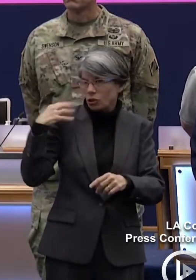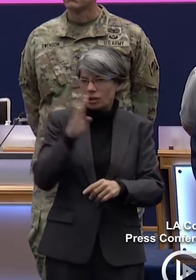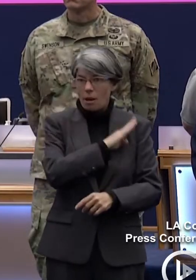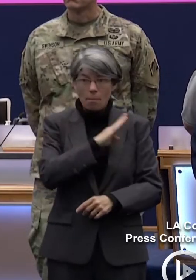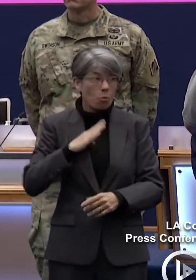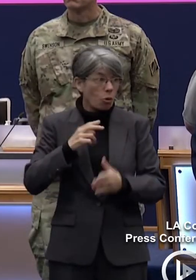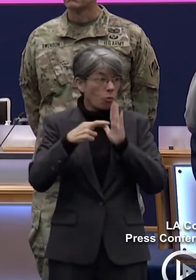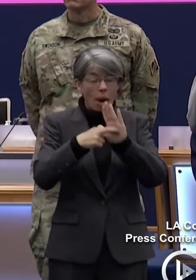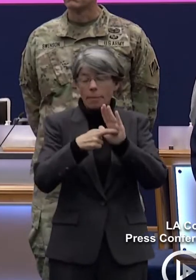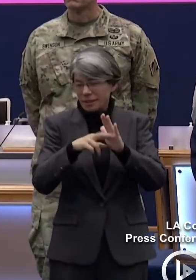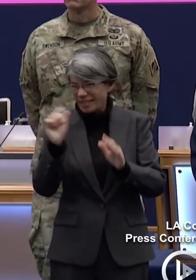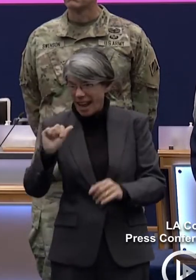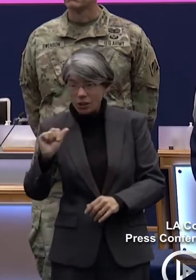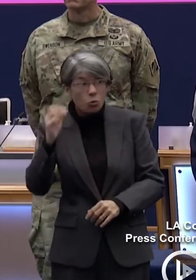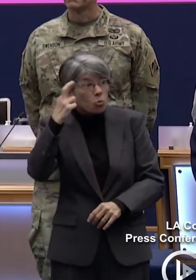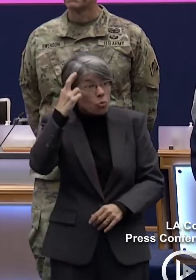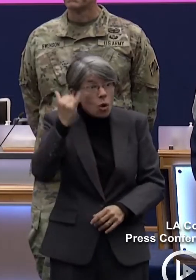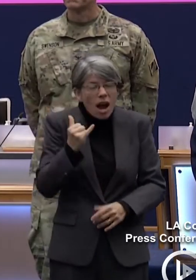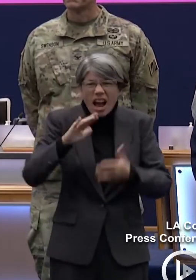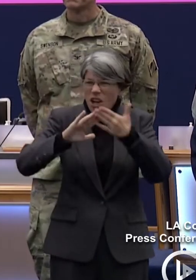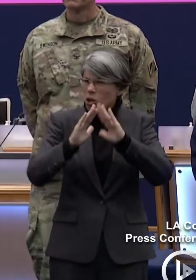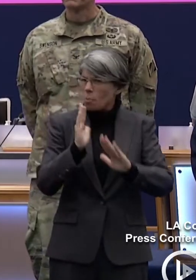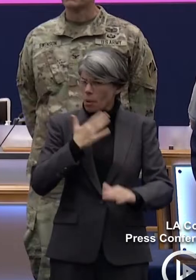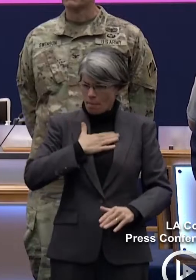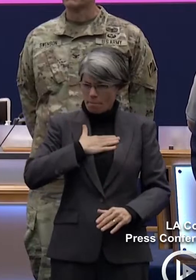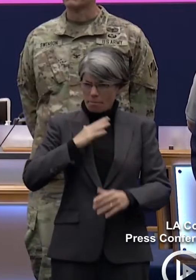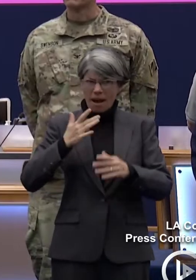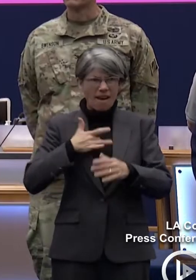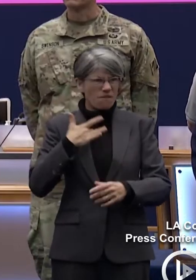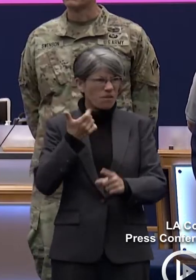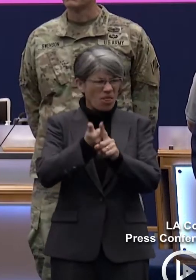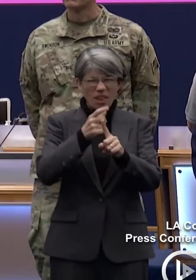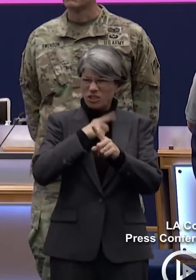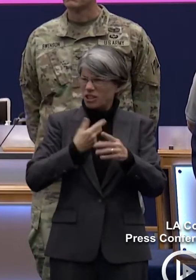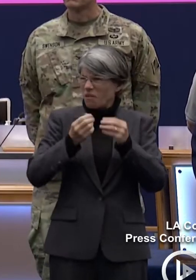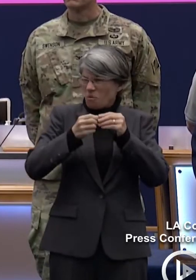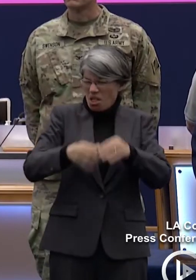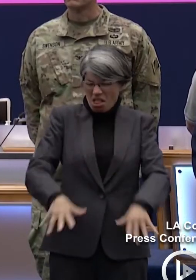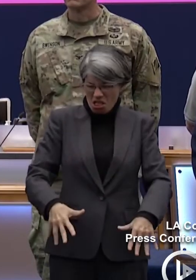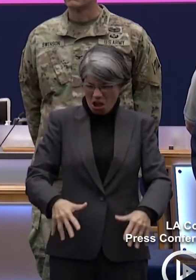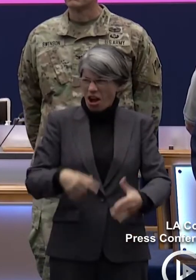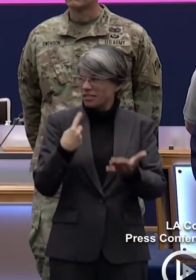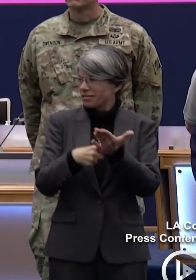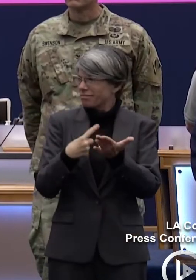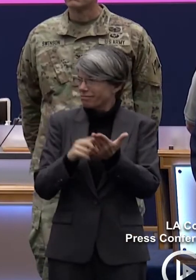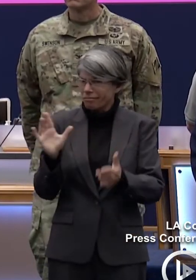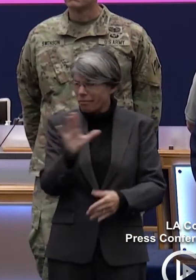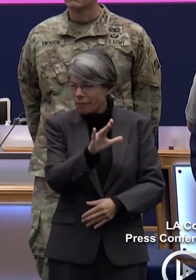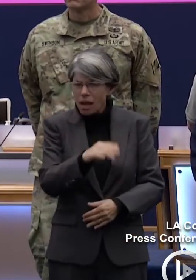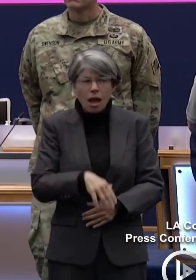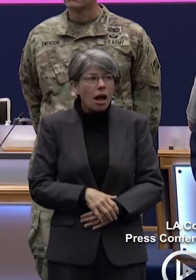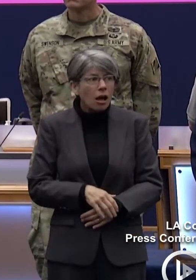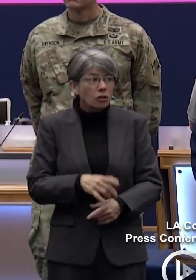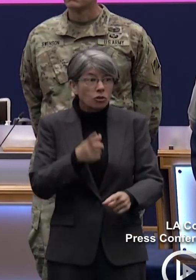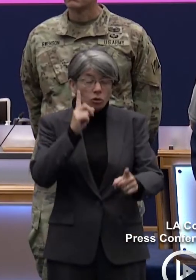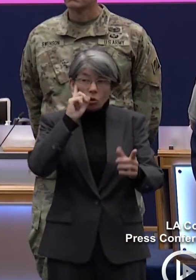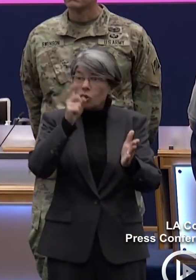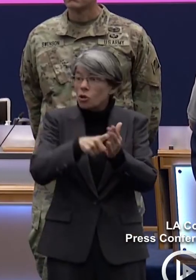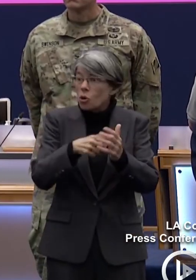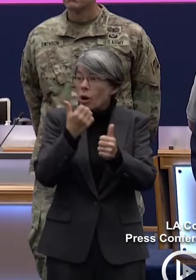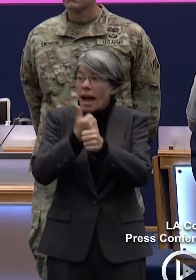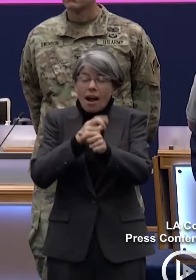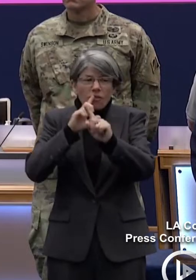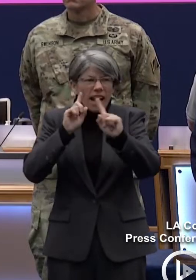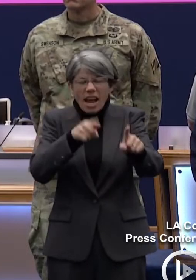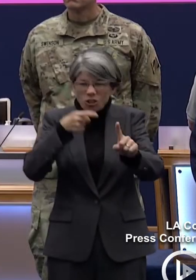representing Altadena was because my community felt that they were getting lost in the discussion. And so if you will note, every answer